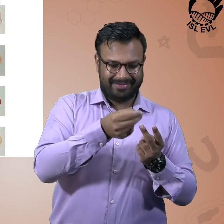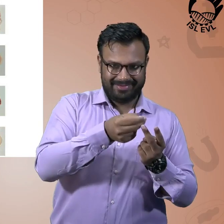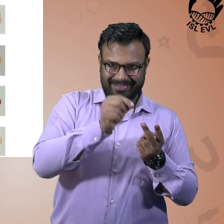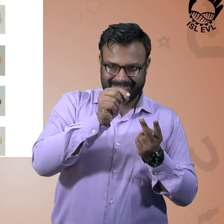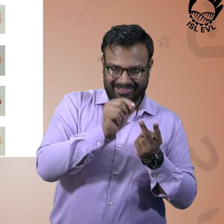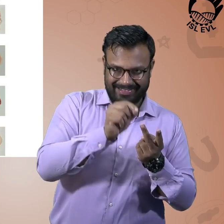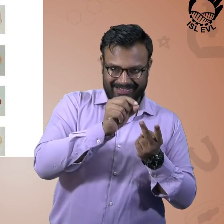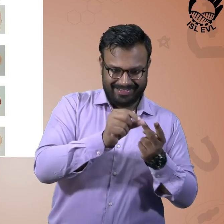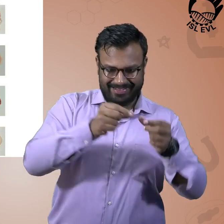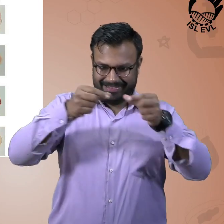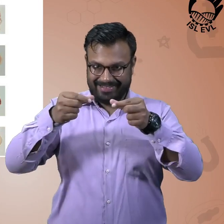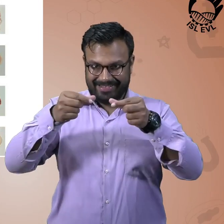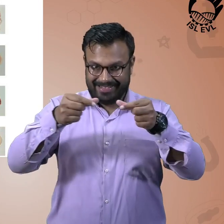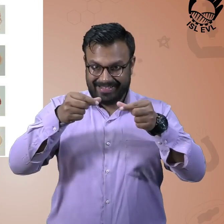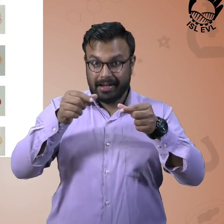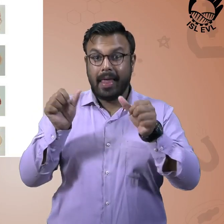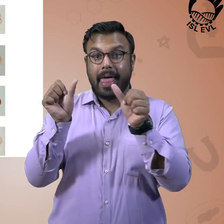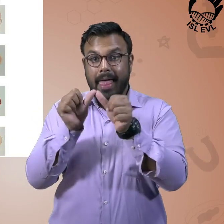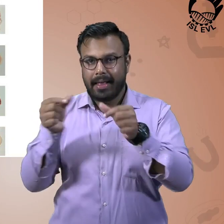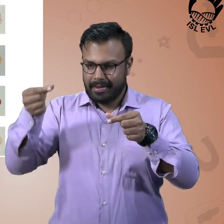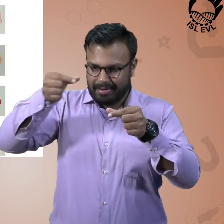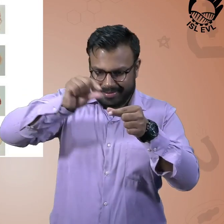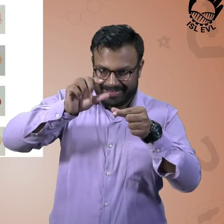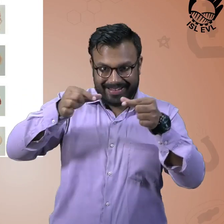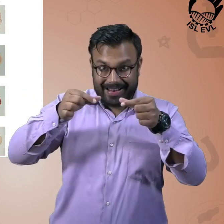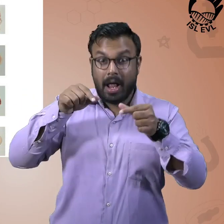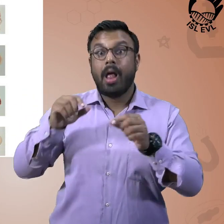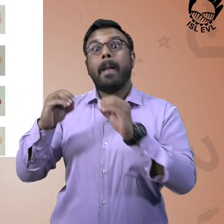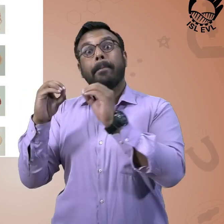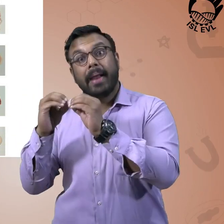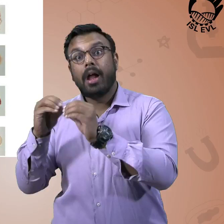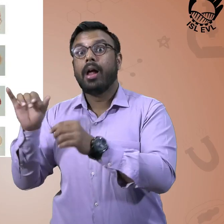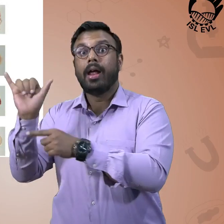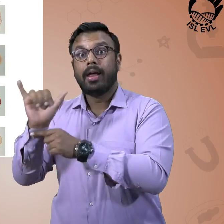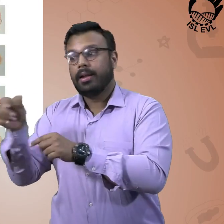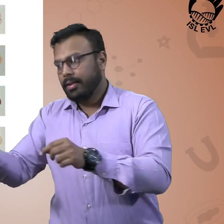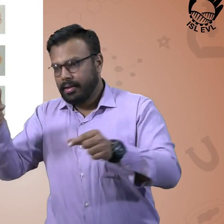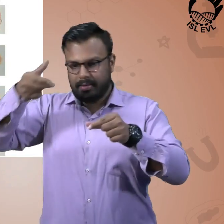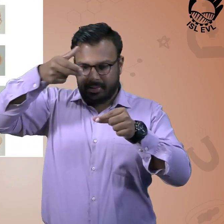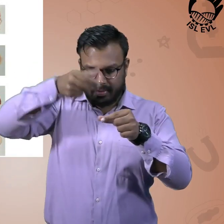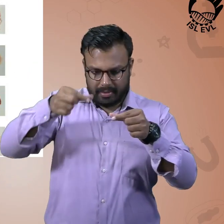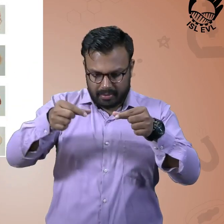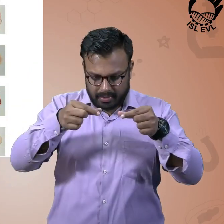If the agglutination process occurs when your serum is mixed